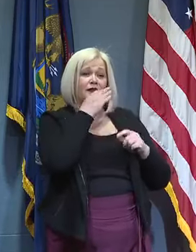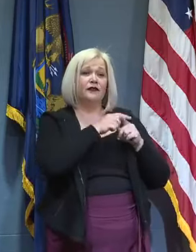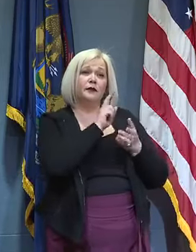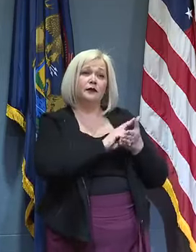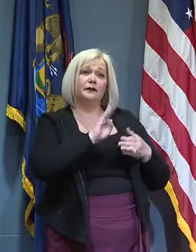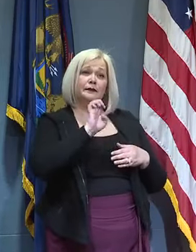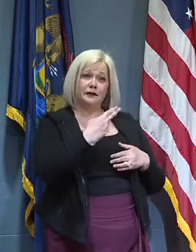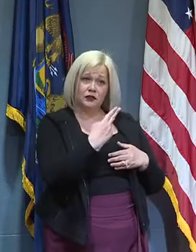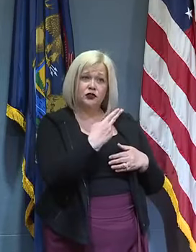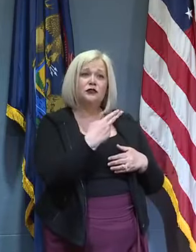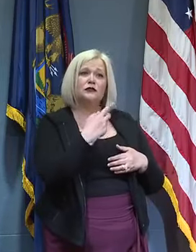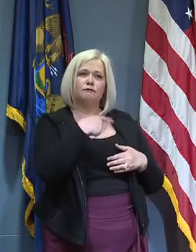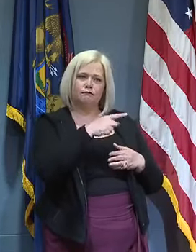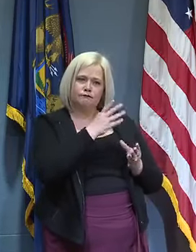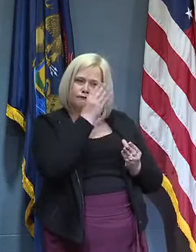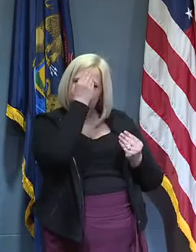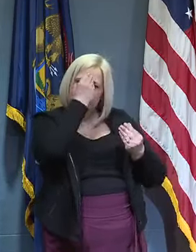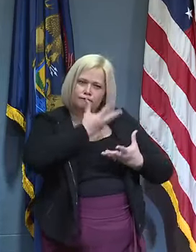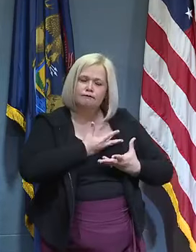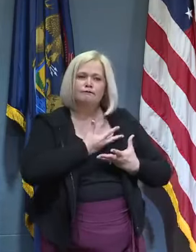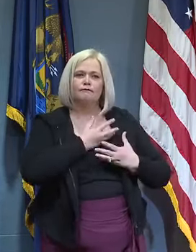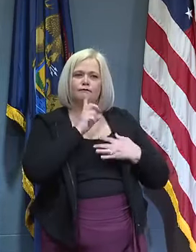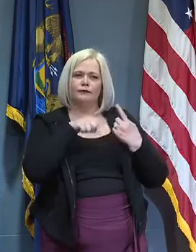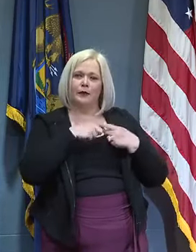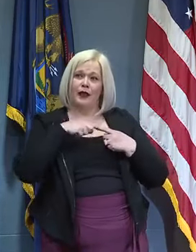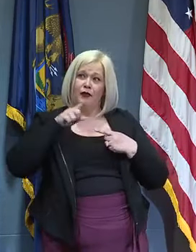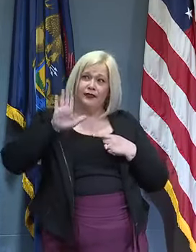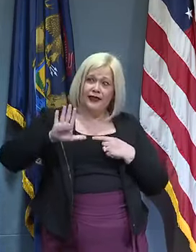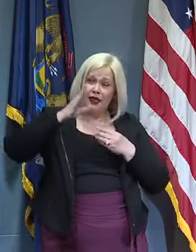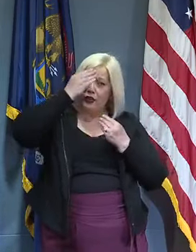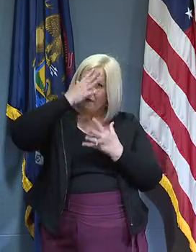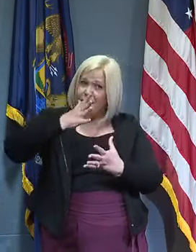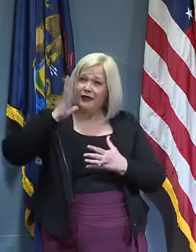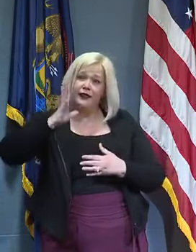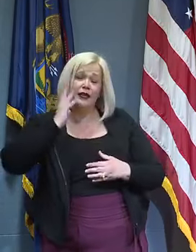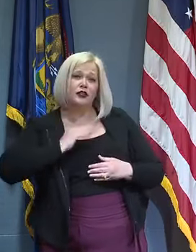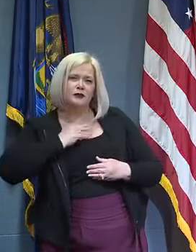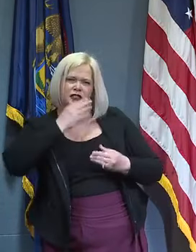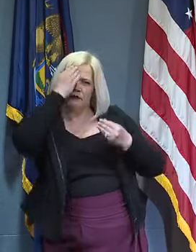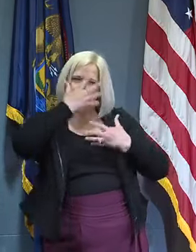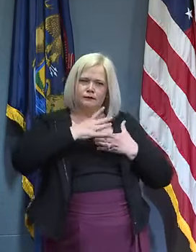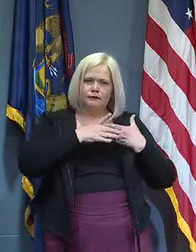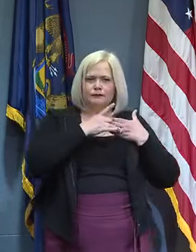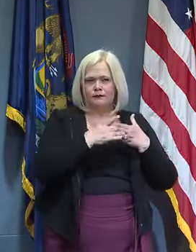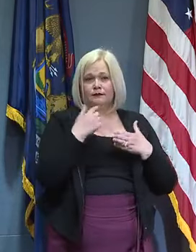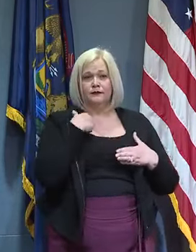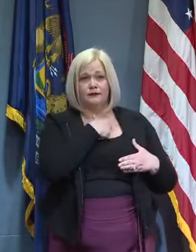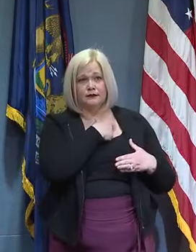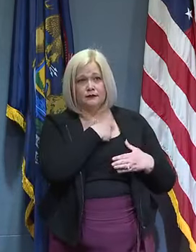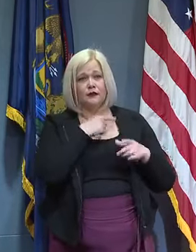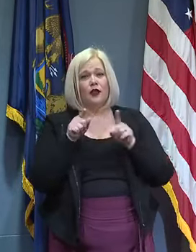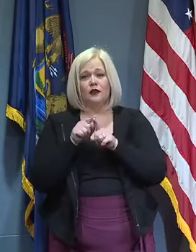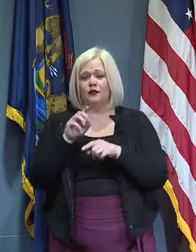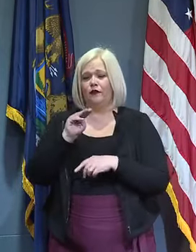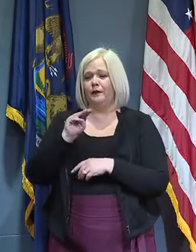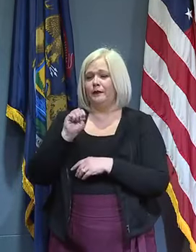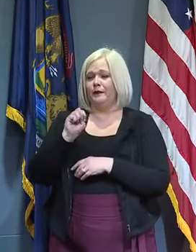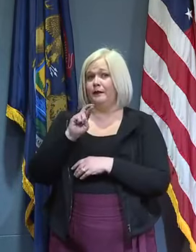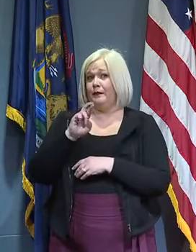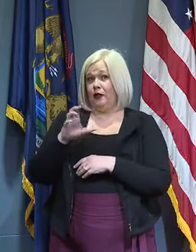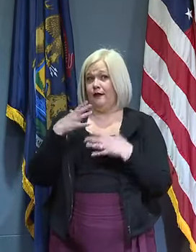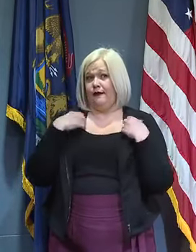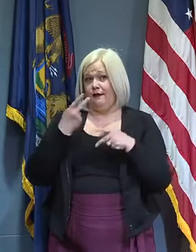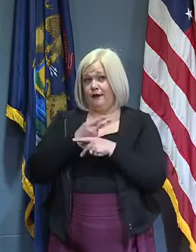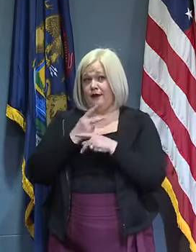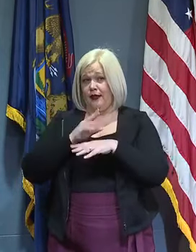Michigan who provided valuable input based on their data and experience, as well receiving input from the Merck Healthcare Advisory